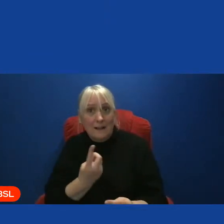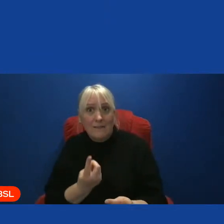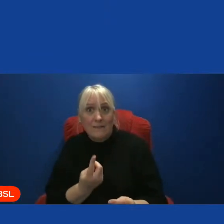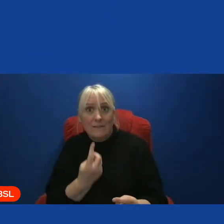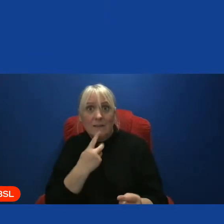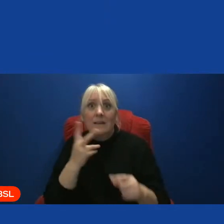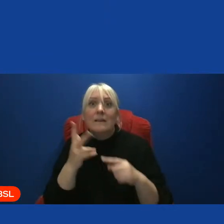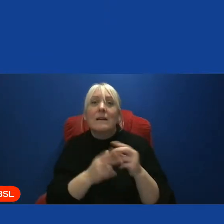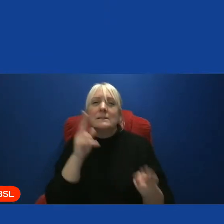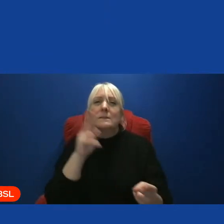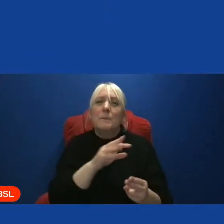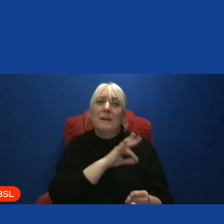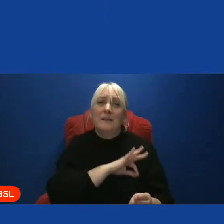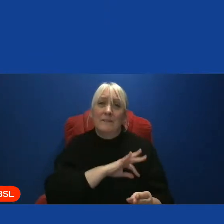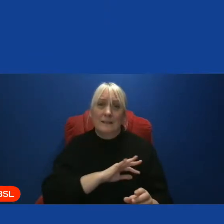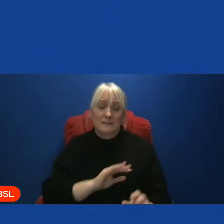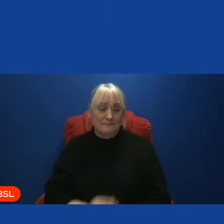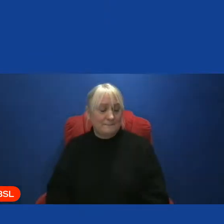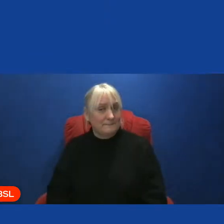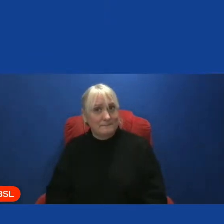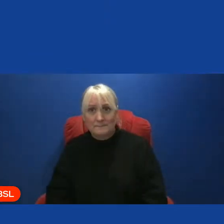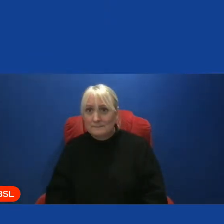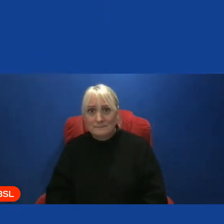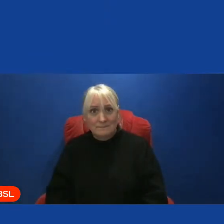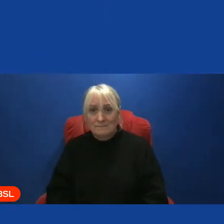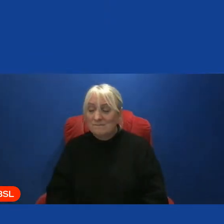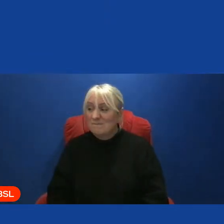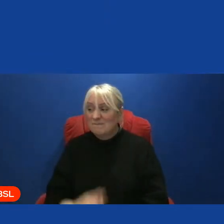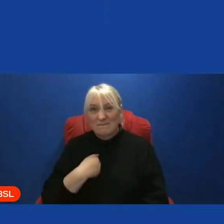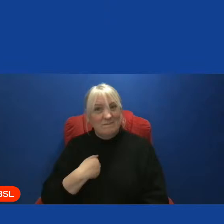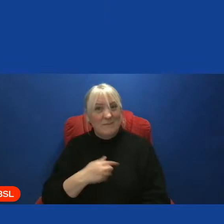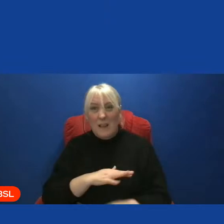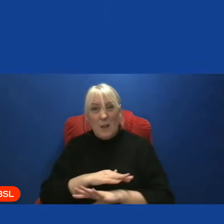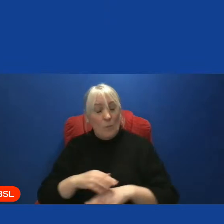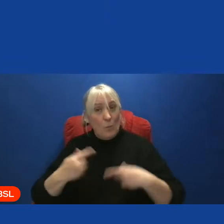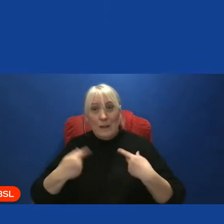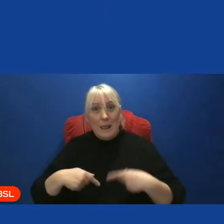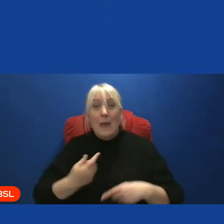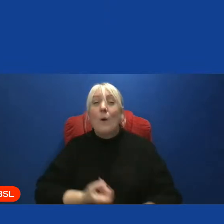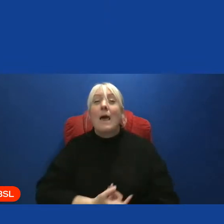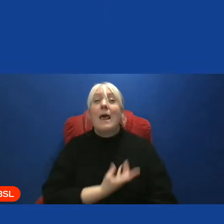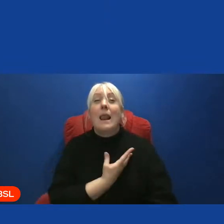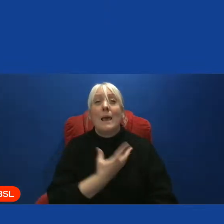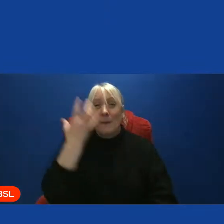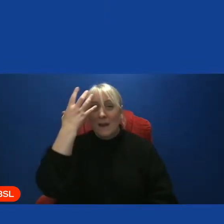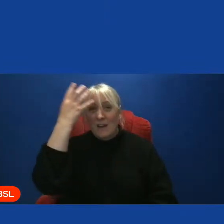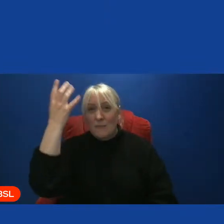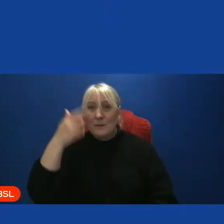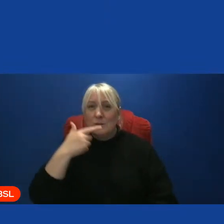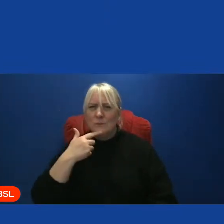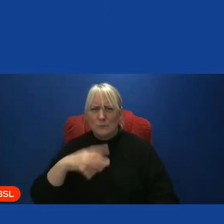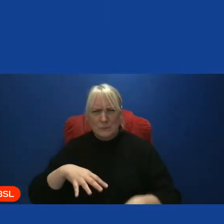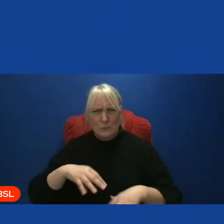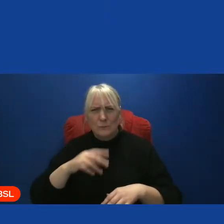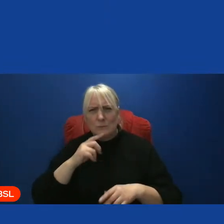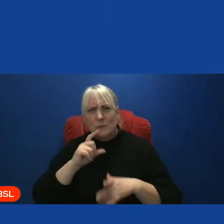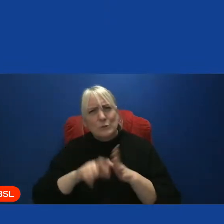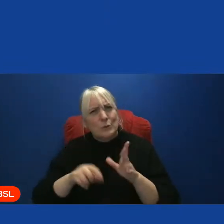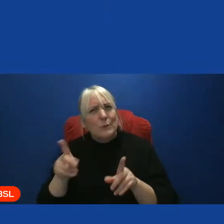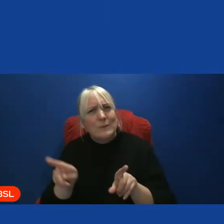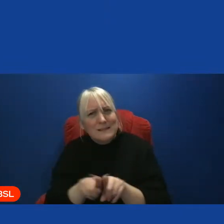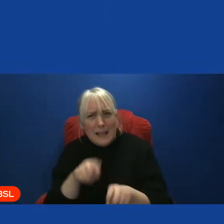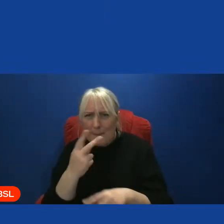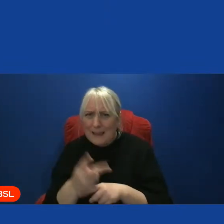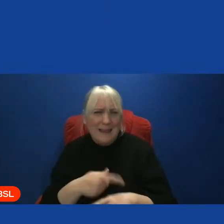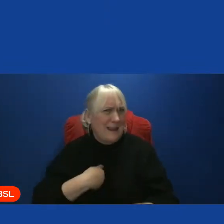anymore. I'm not going to stand by and allow a Labour government to reintroduce that. I'm not going to do it. I'm going to fight all